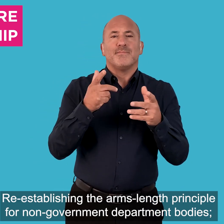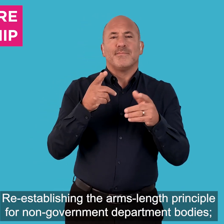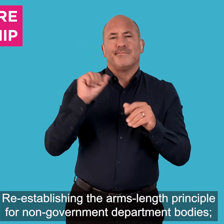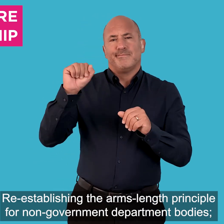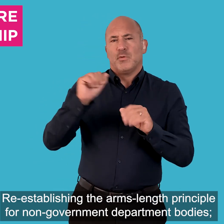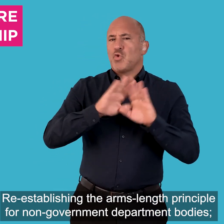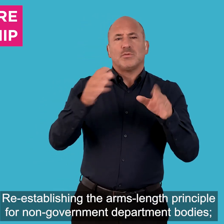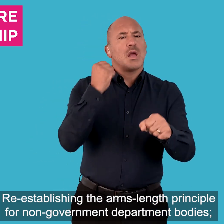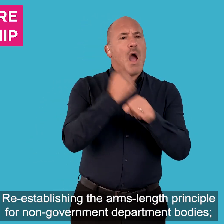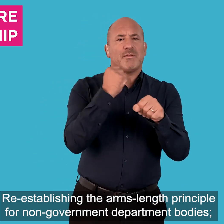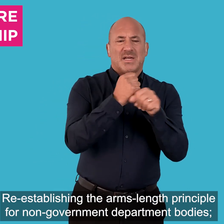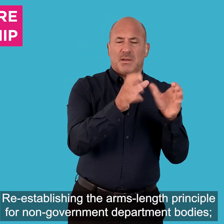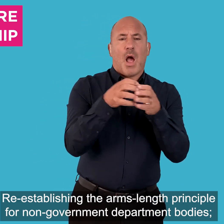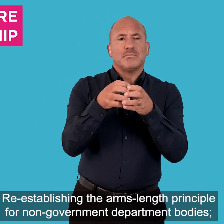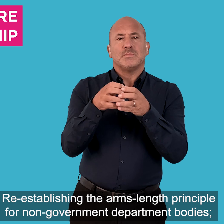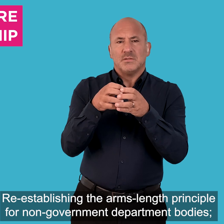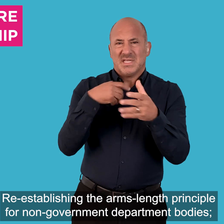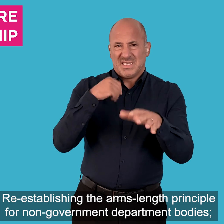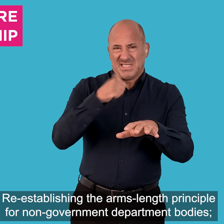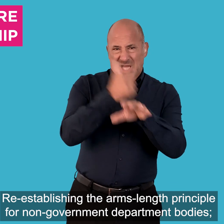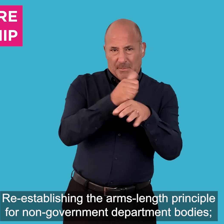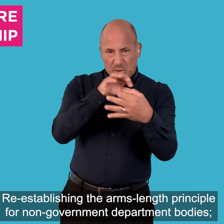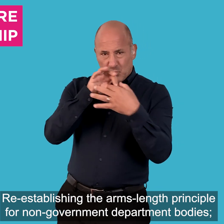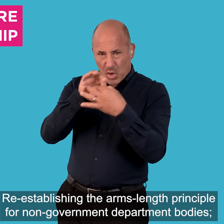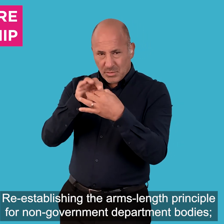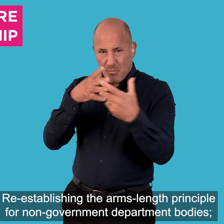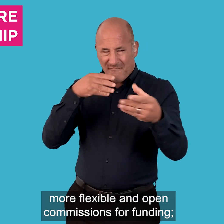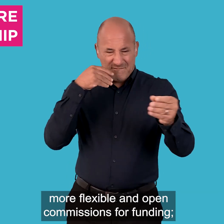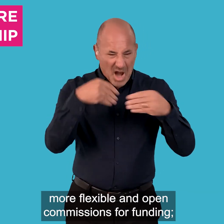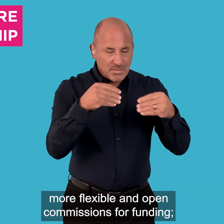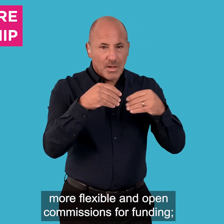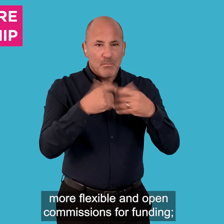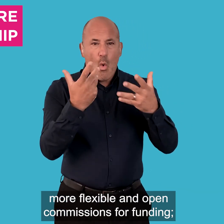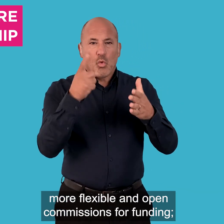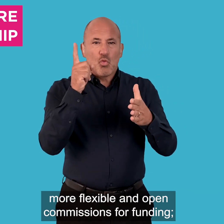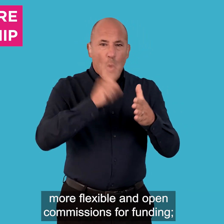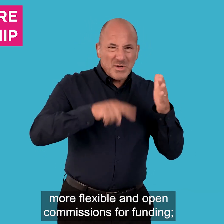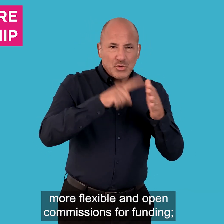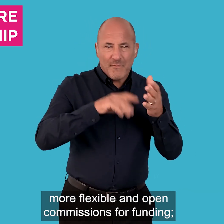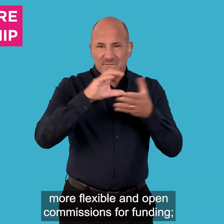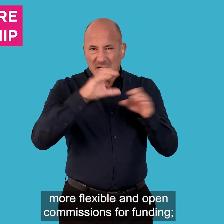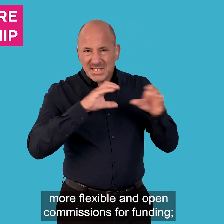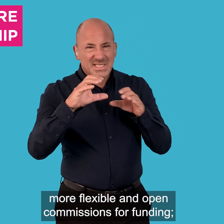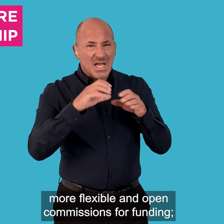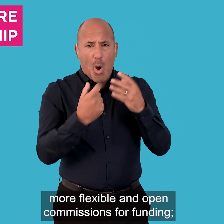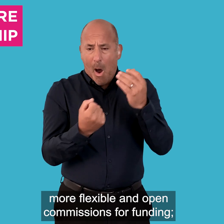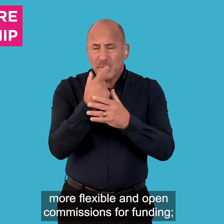Re-establishing the arm's length principle for non-government department bodies, more flexible and open commissions